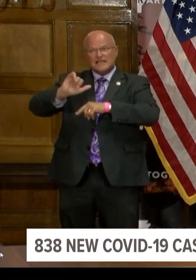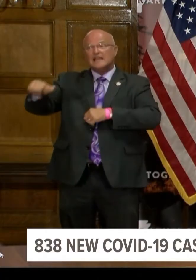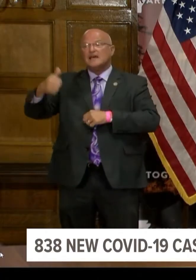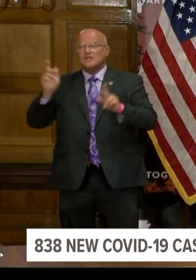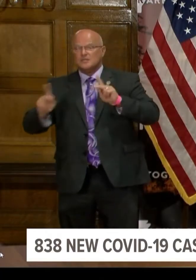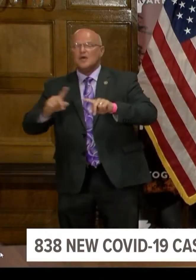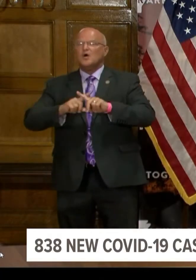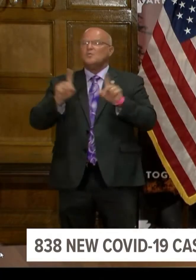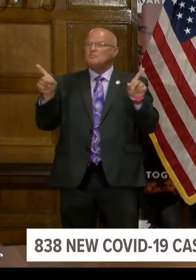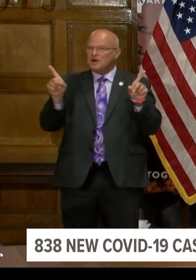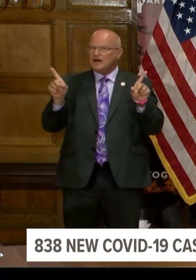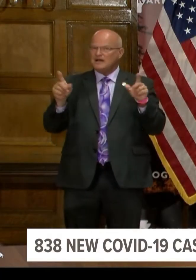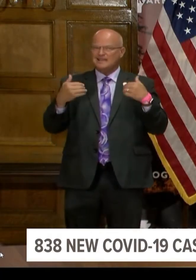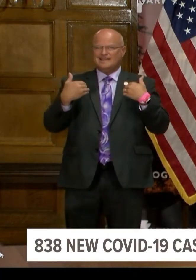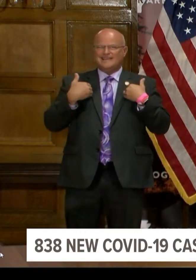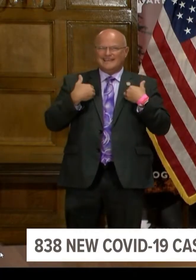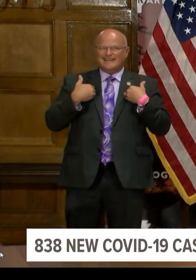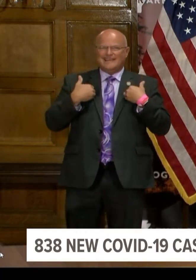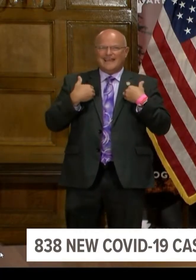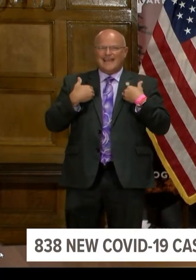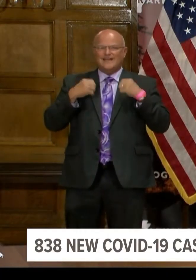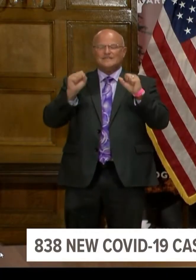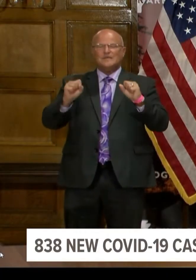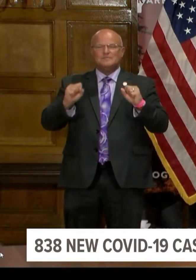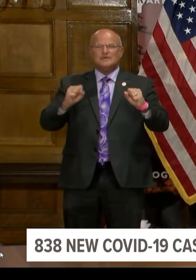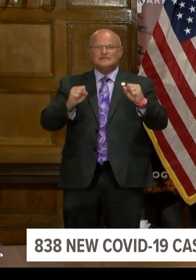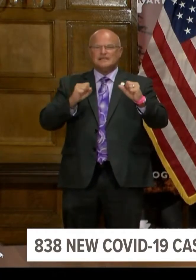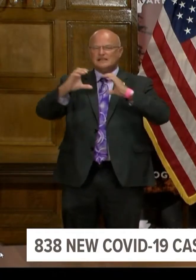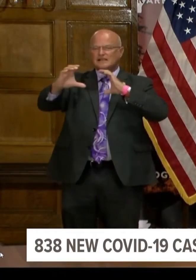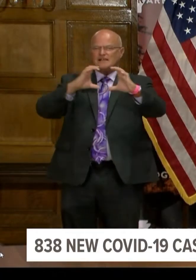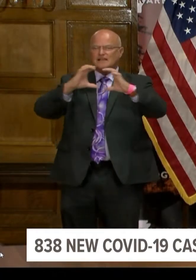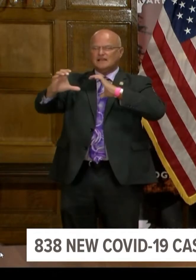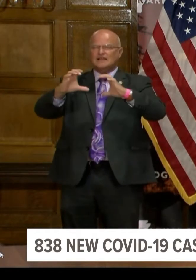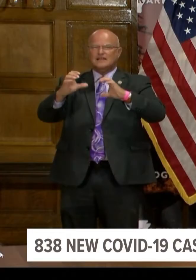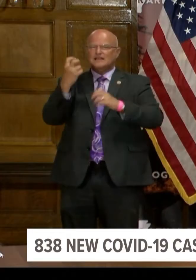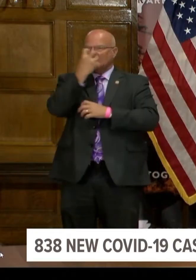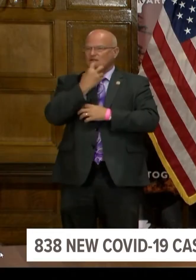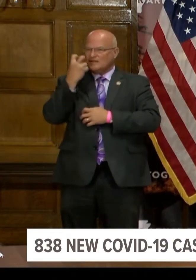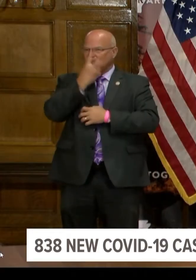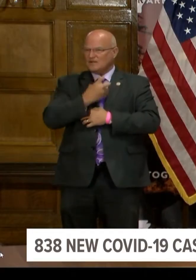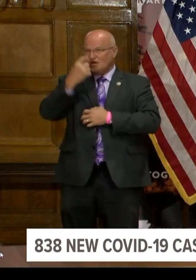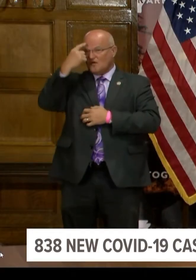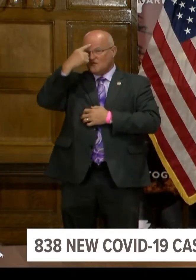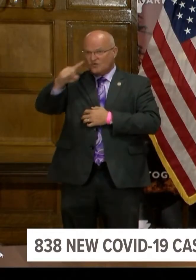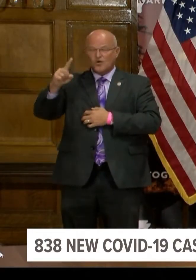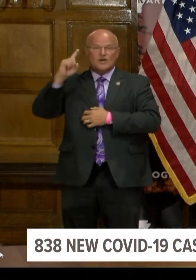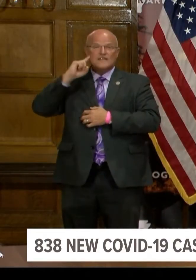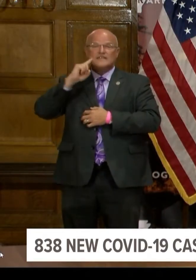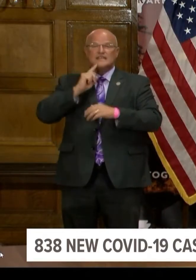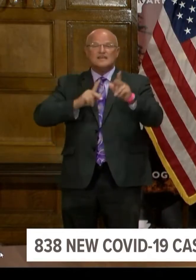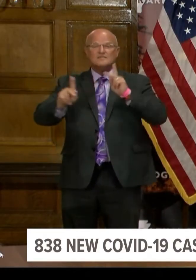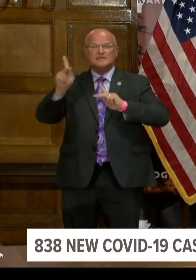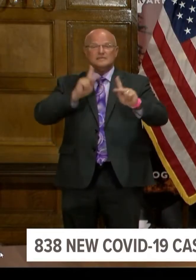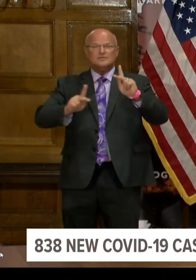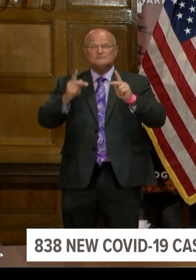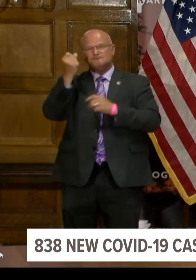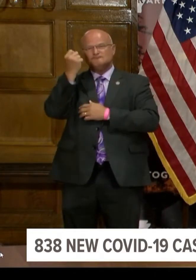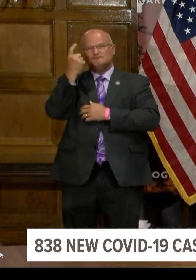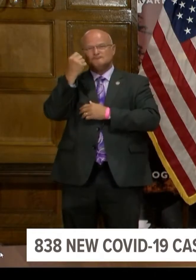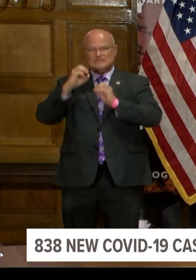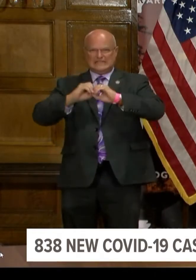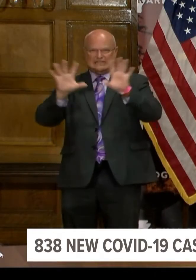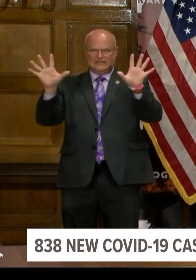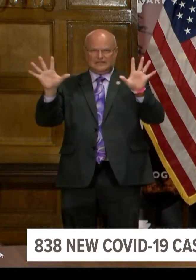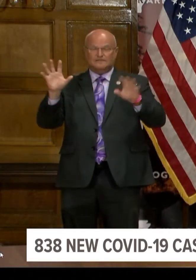also have the ability with the clear plastic for the deaf community to be able to communicate with you more